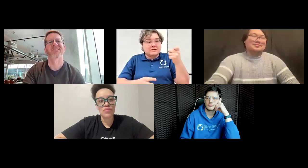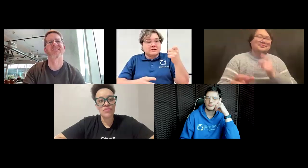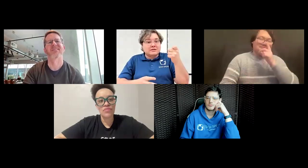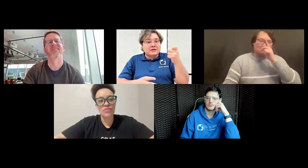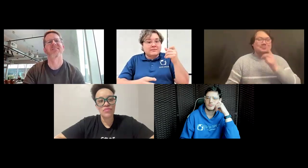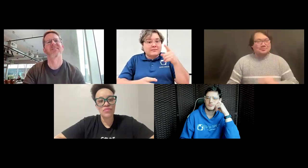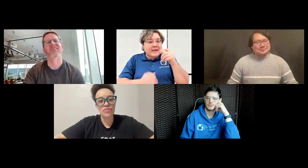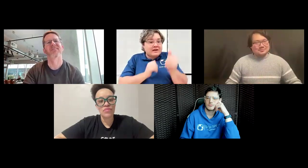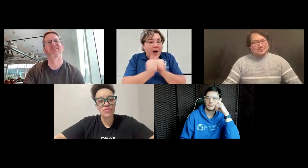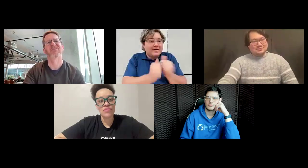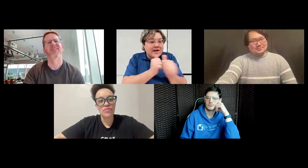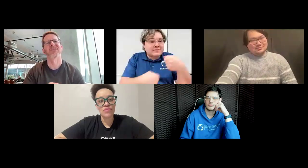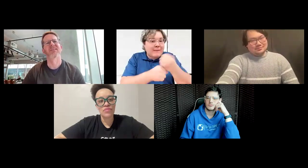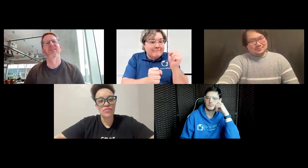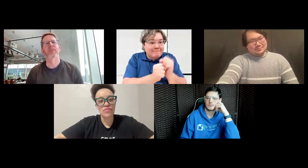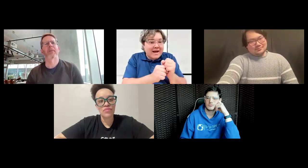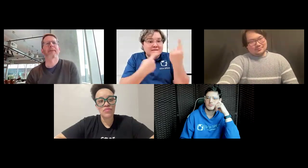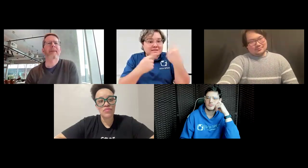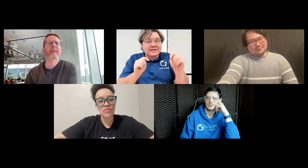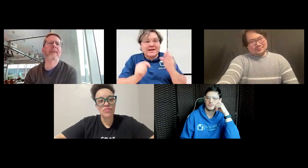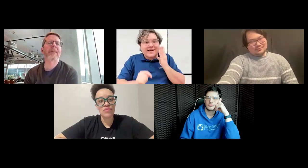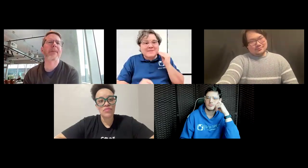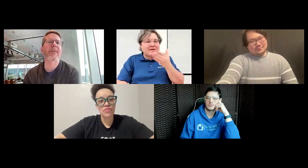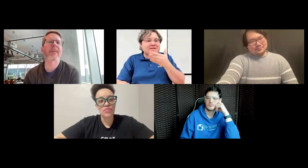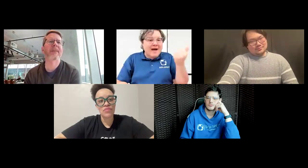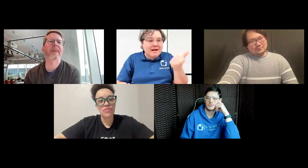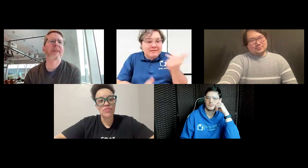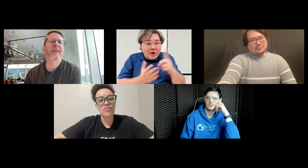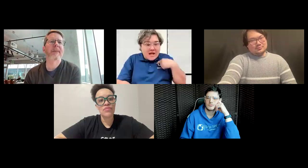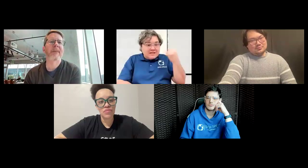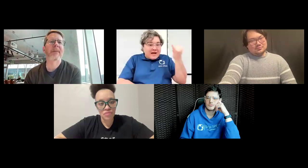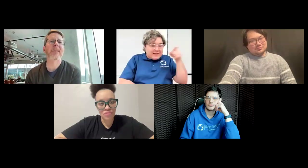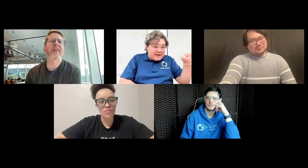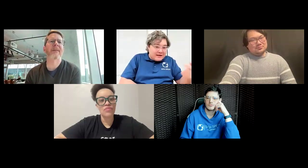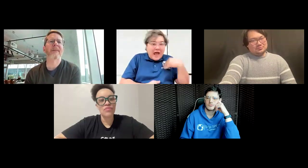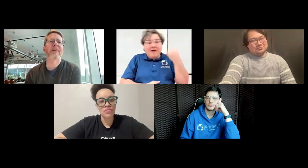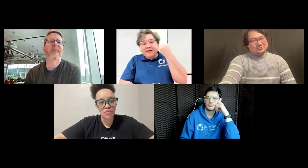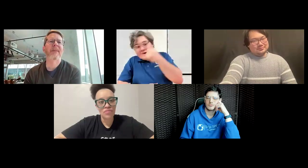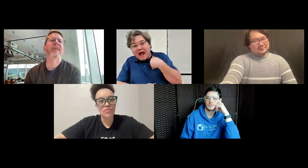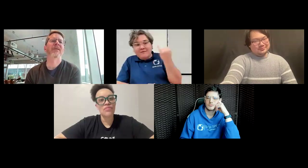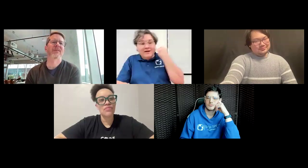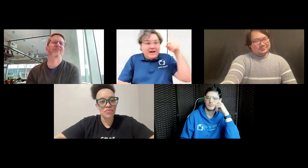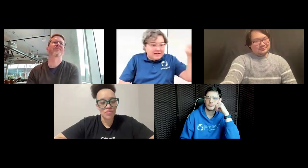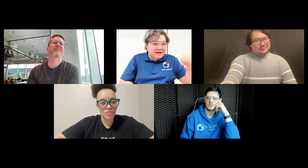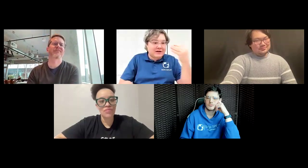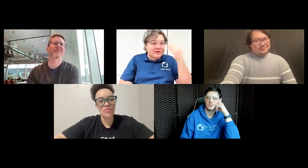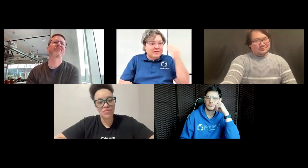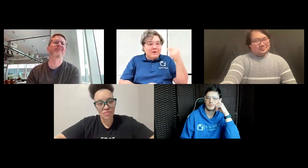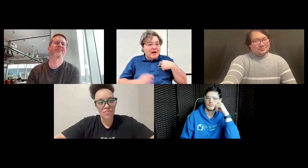to take off the ground. Competition makes the experience better for everyone. And as someone comes up with an